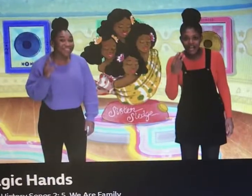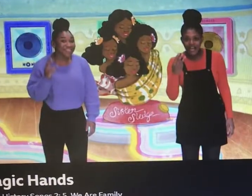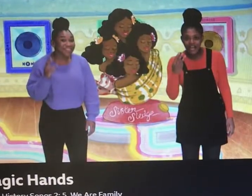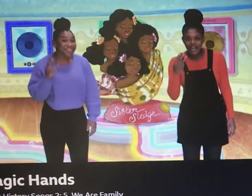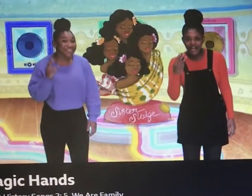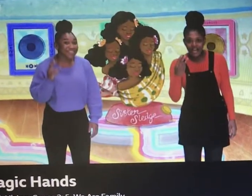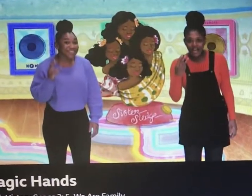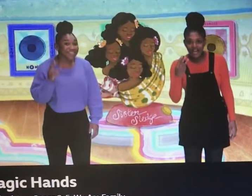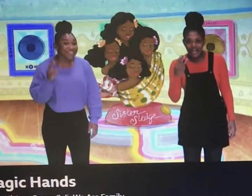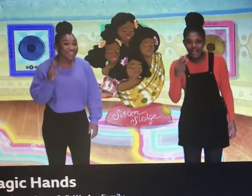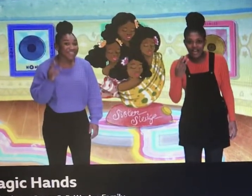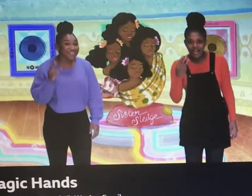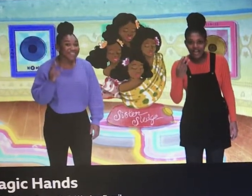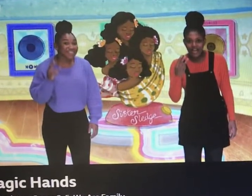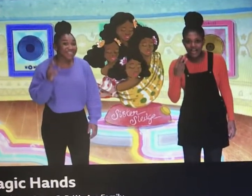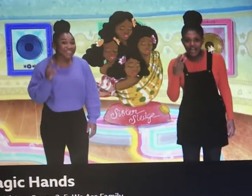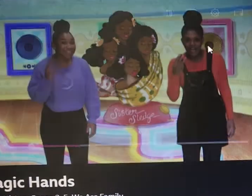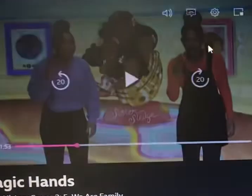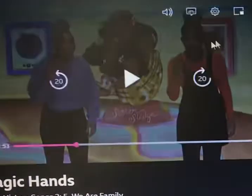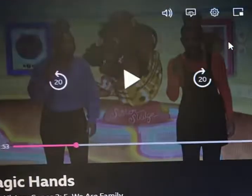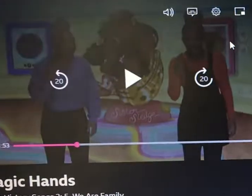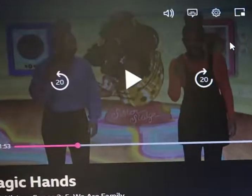Oh, cool!